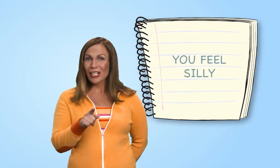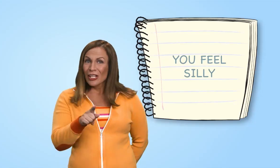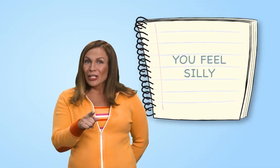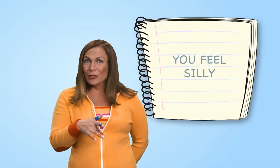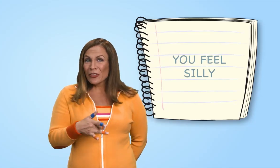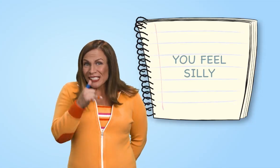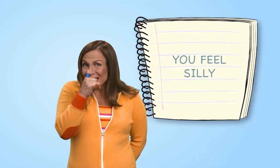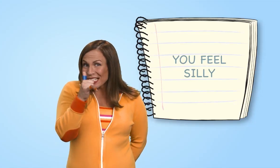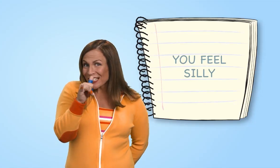You feel silly?